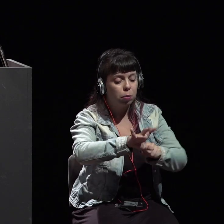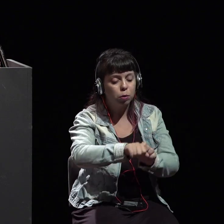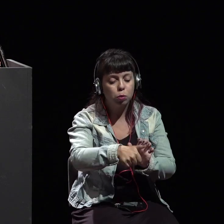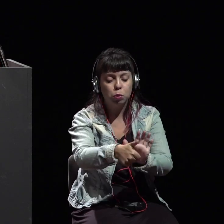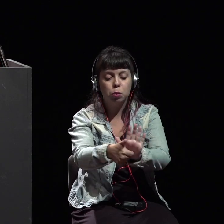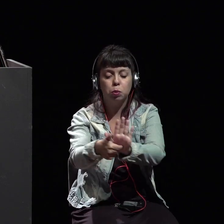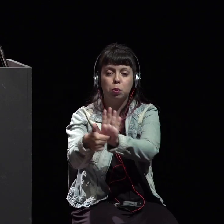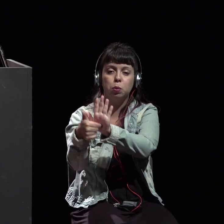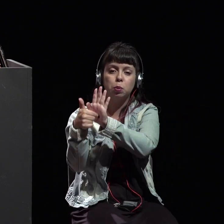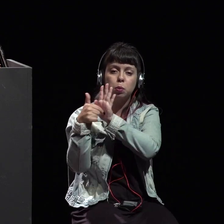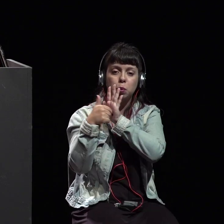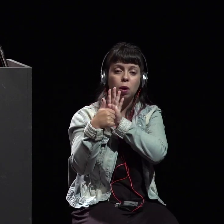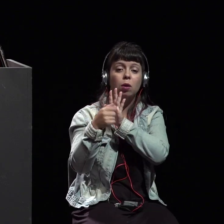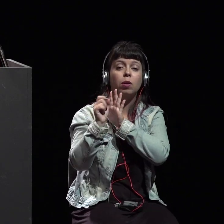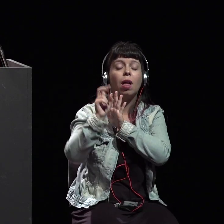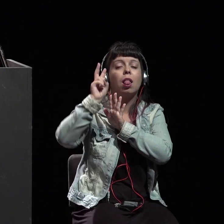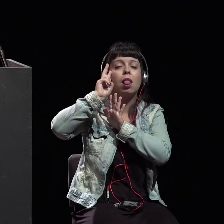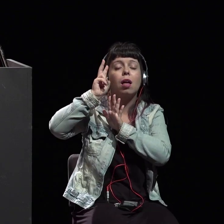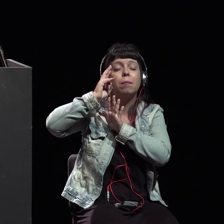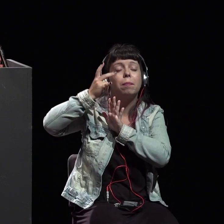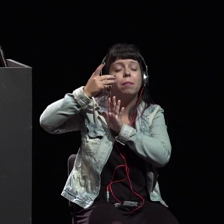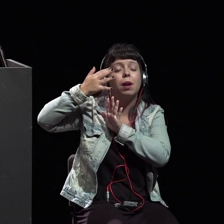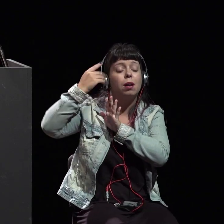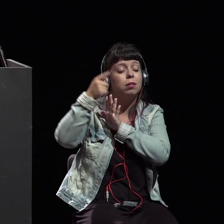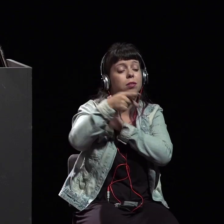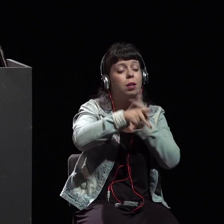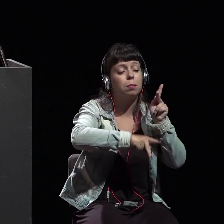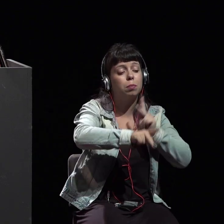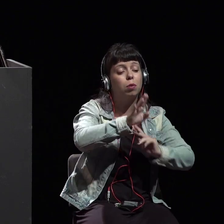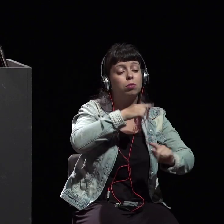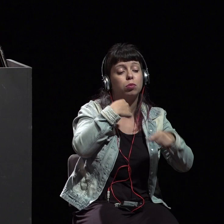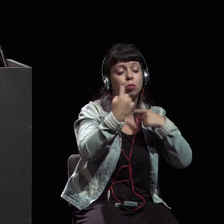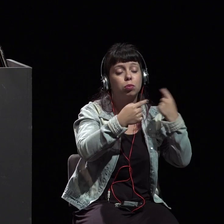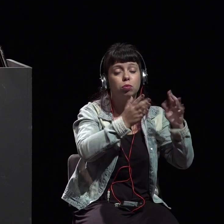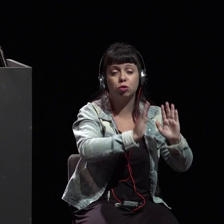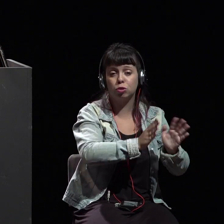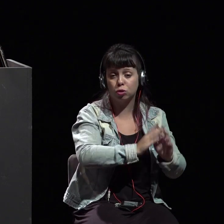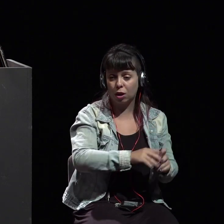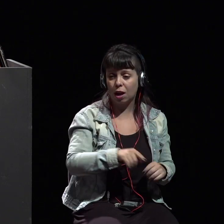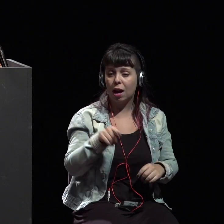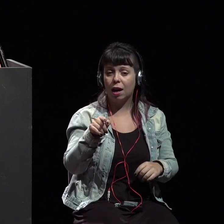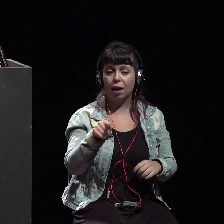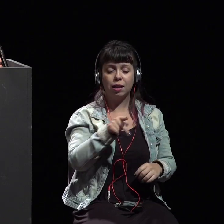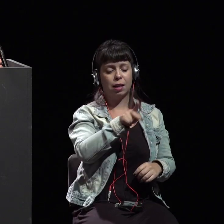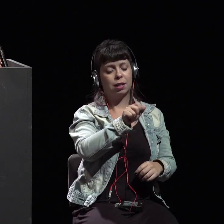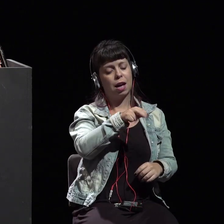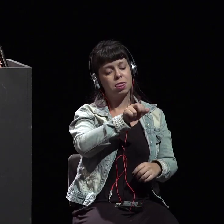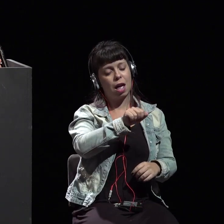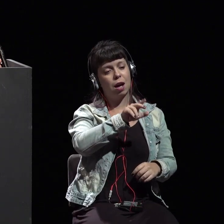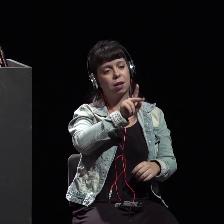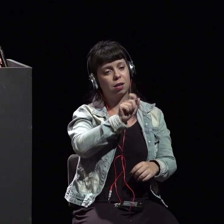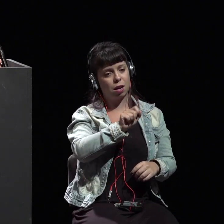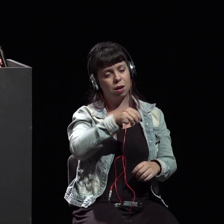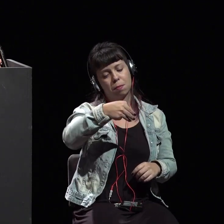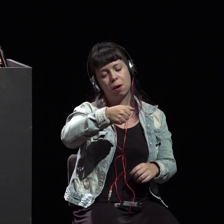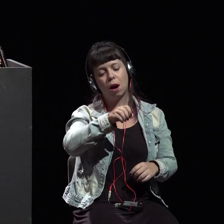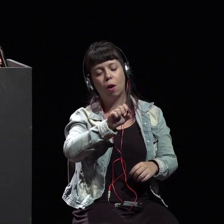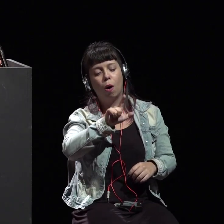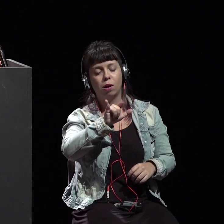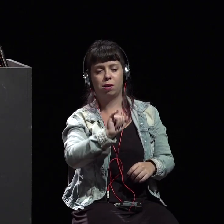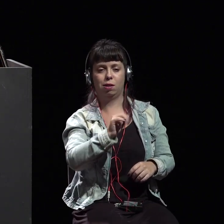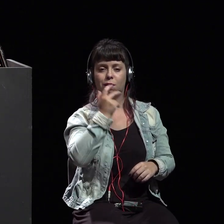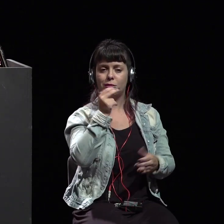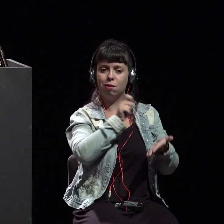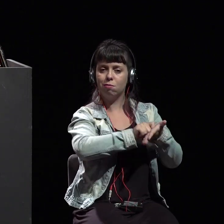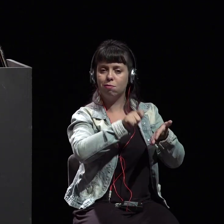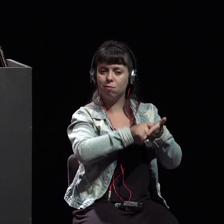written by Kanaka Maoli, indigenous Hawaiians, together with the audio that we played alongside them, brought living voices to bear on objects once advanced as